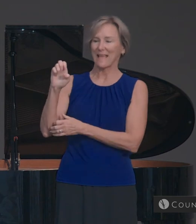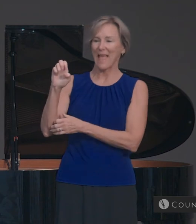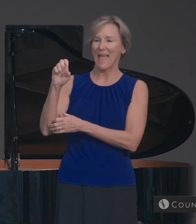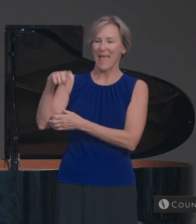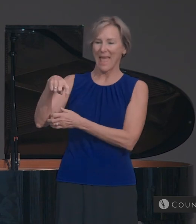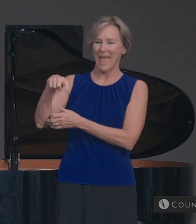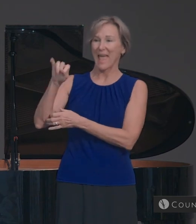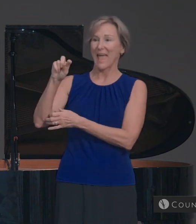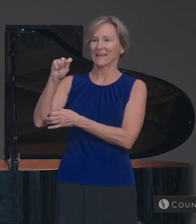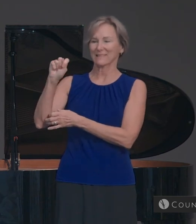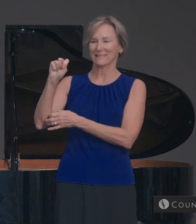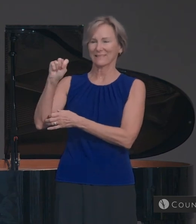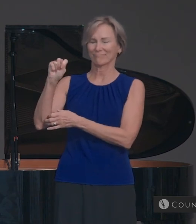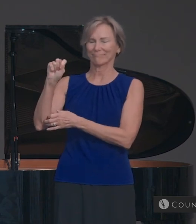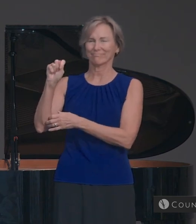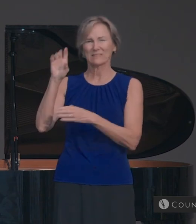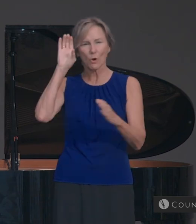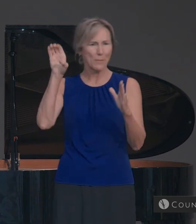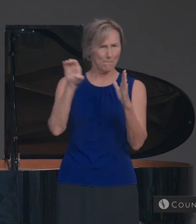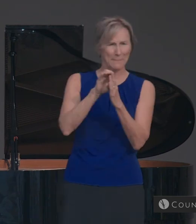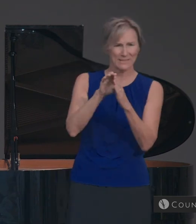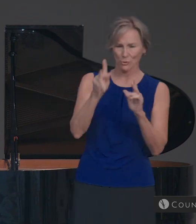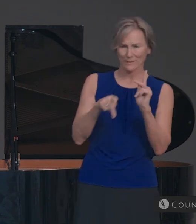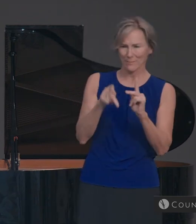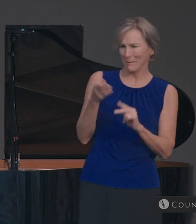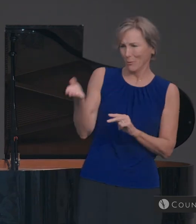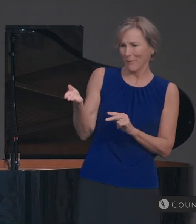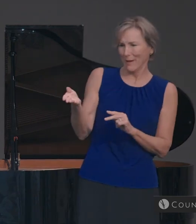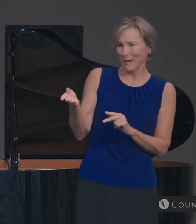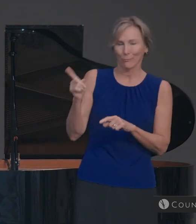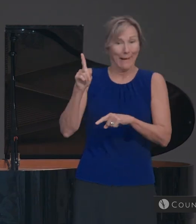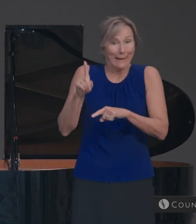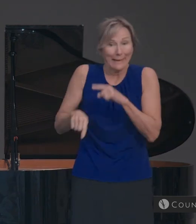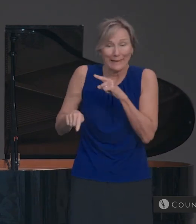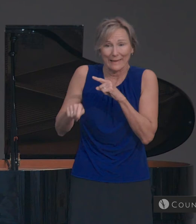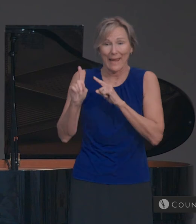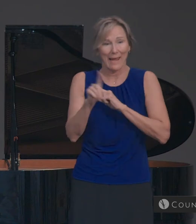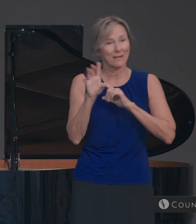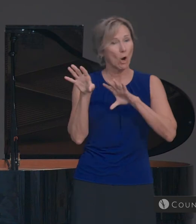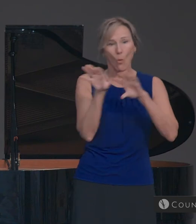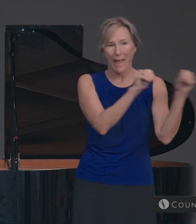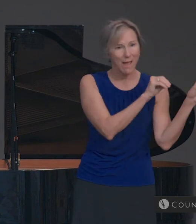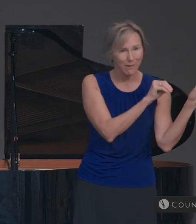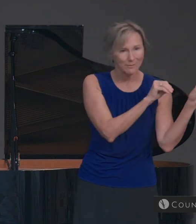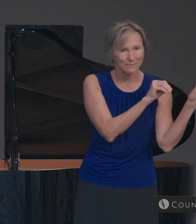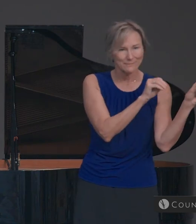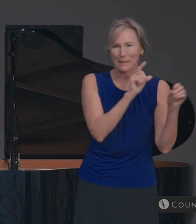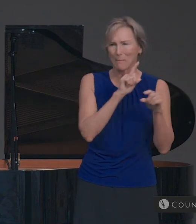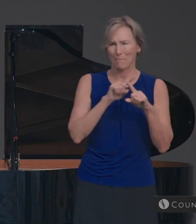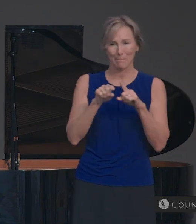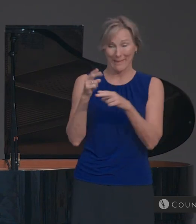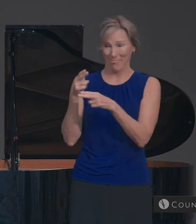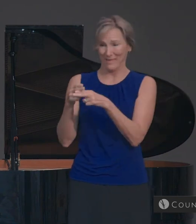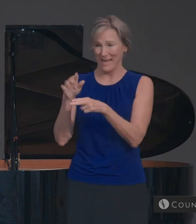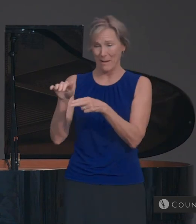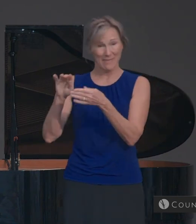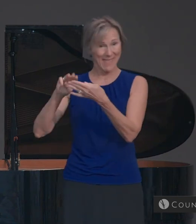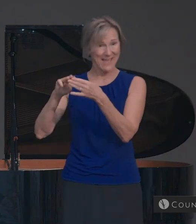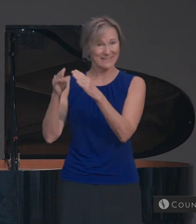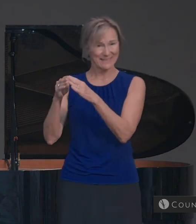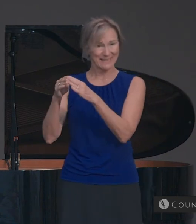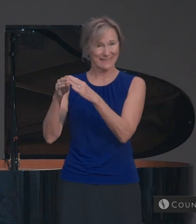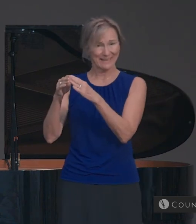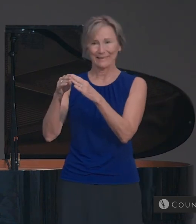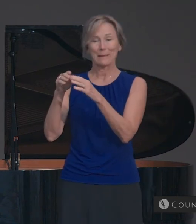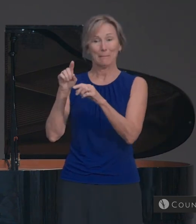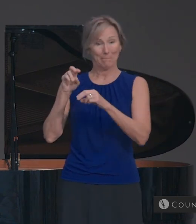exit. Those that lived in the city of exit would not exit. This brings to mind the practice of laying